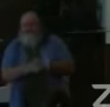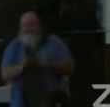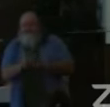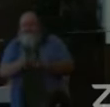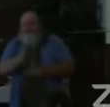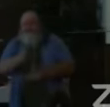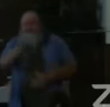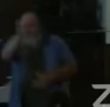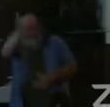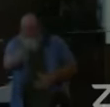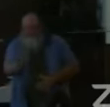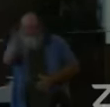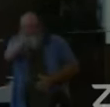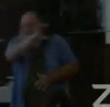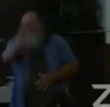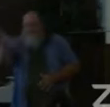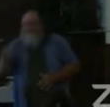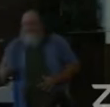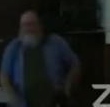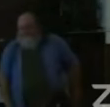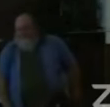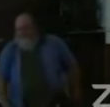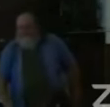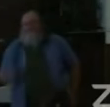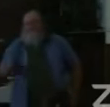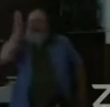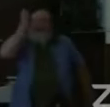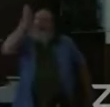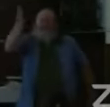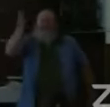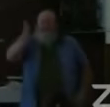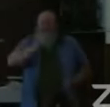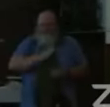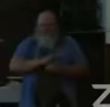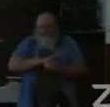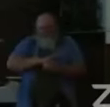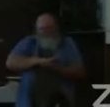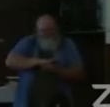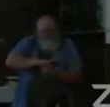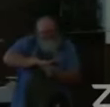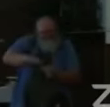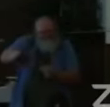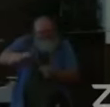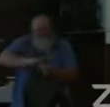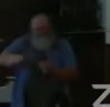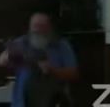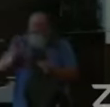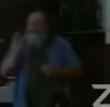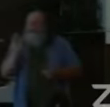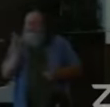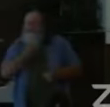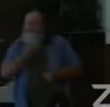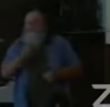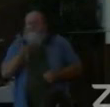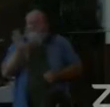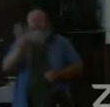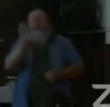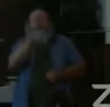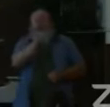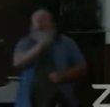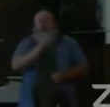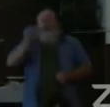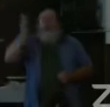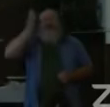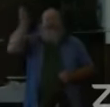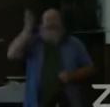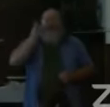then we can invite him into our lives, and then he'll forgive us our sins. And the Bible says he'll adopt us as his children. If you haven't